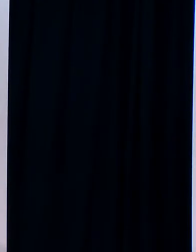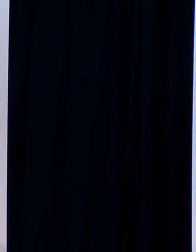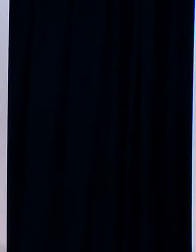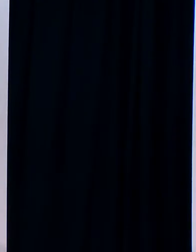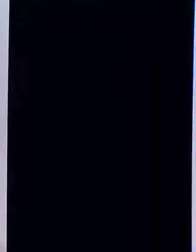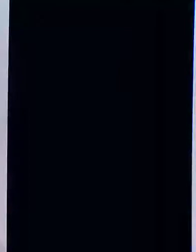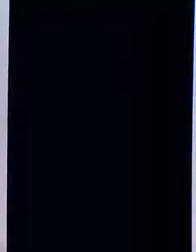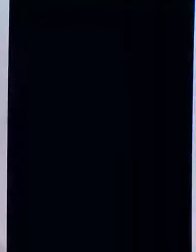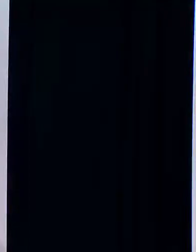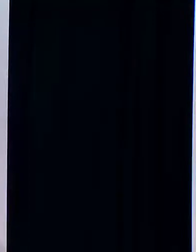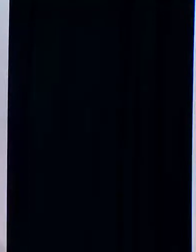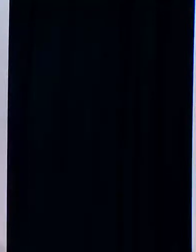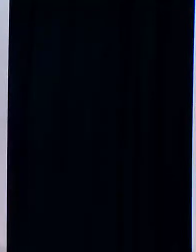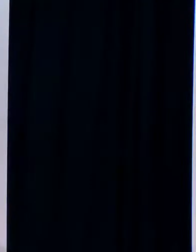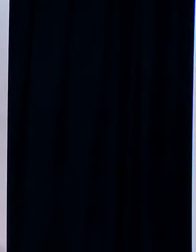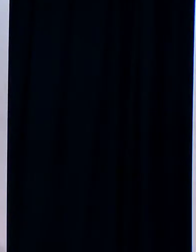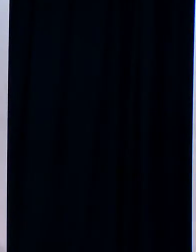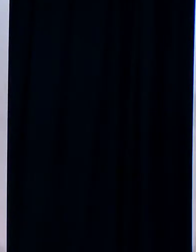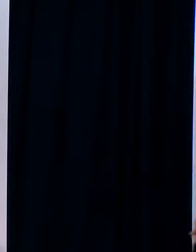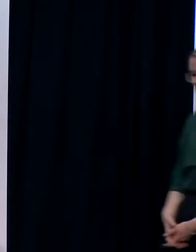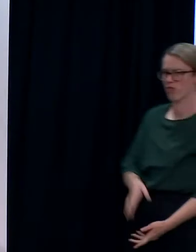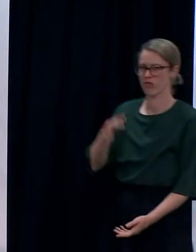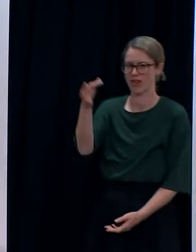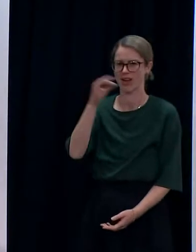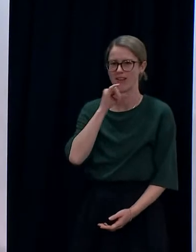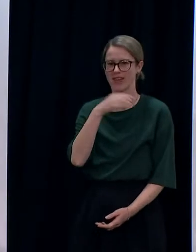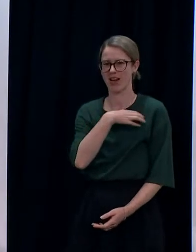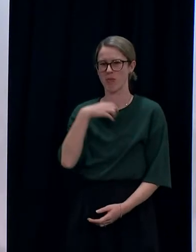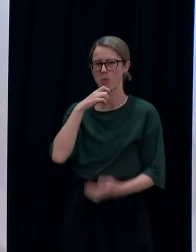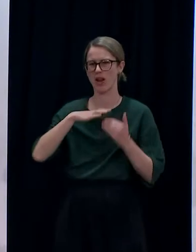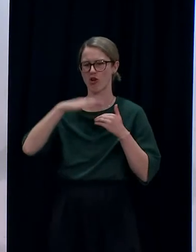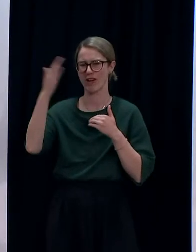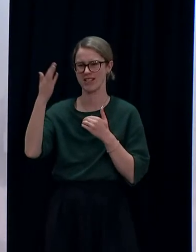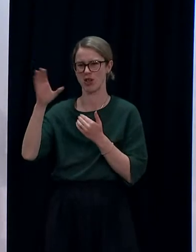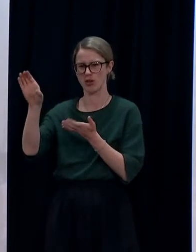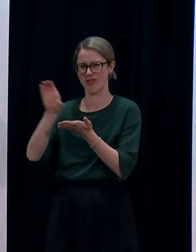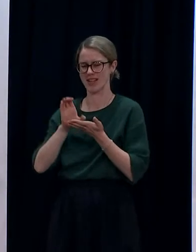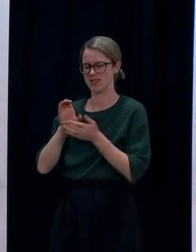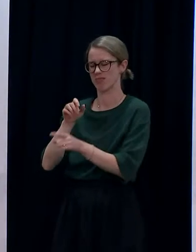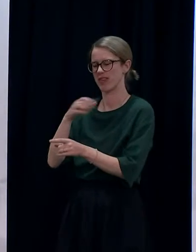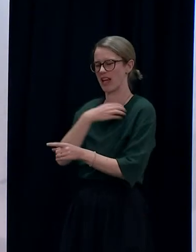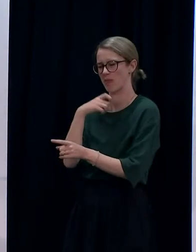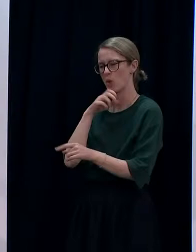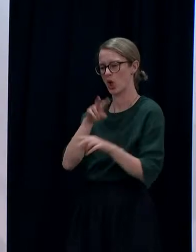of the supports that we give, and if there's anything more to say about that, we'll announce it. When it comes to this, the